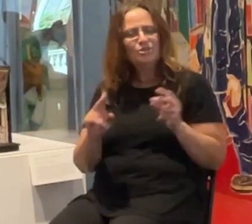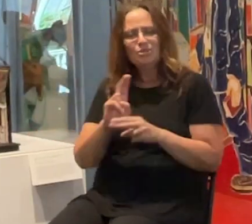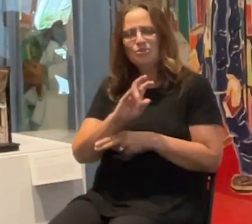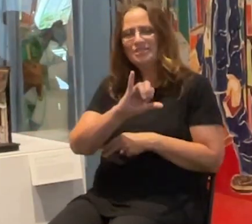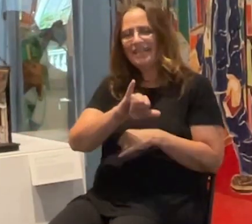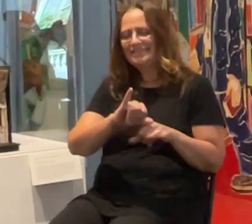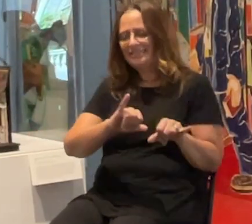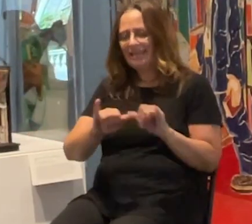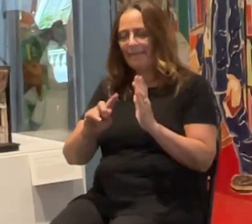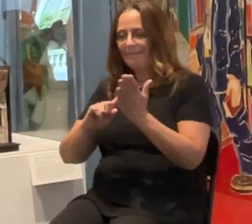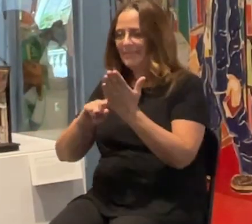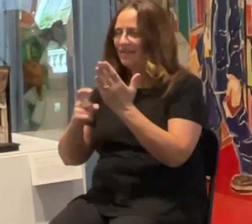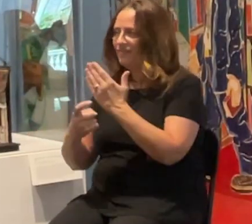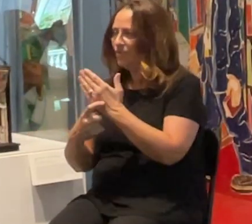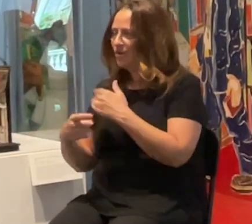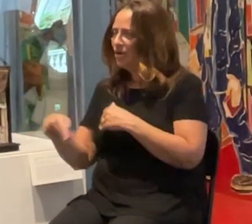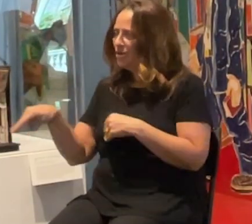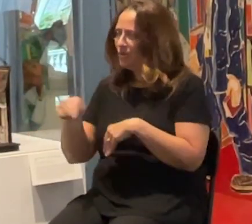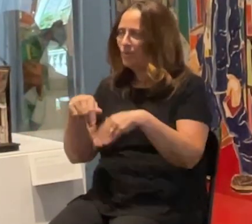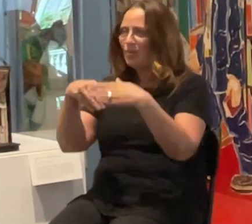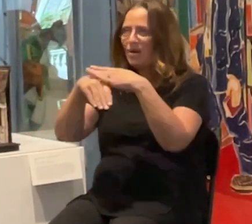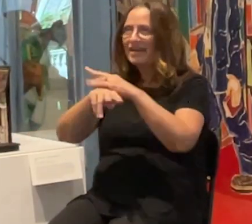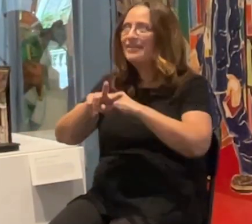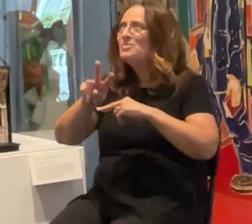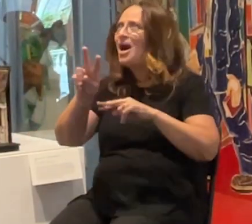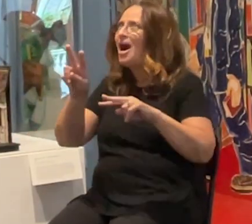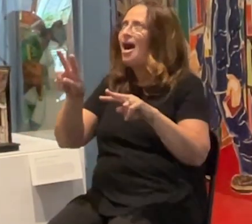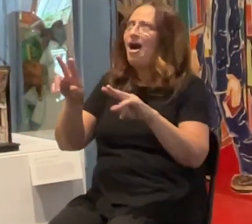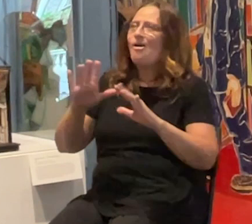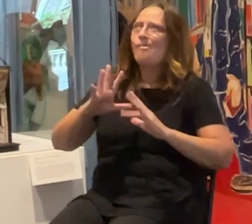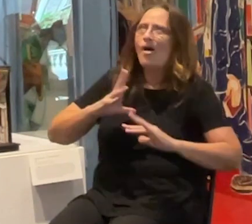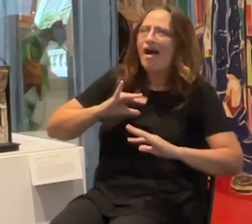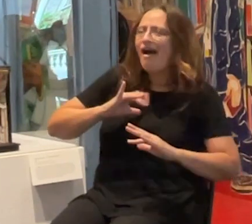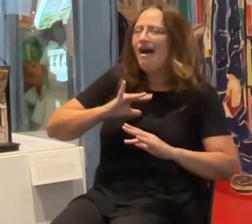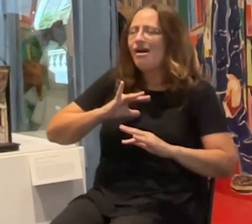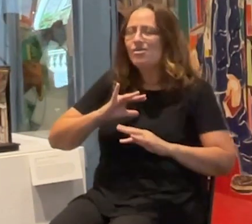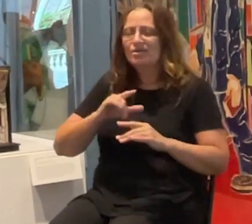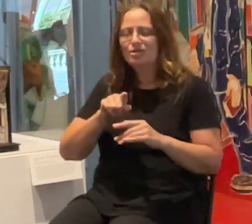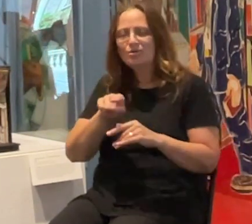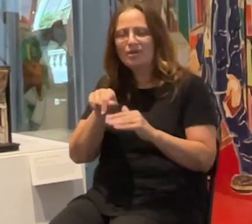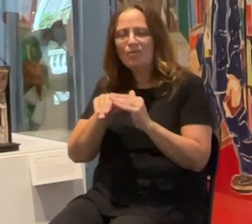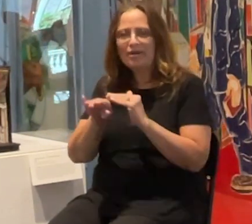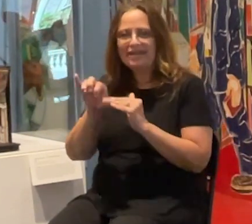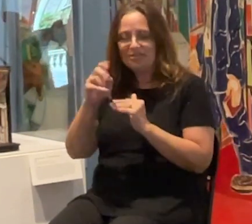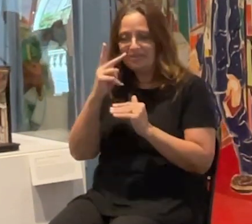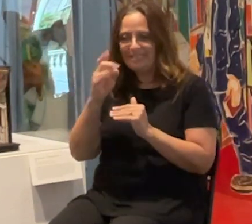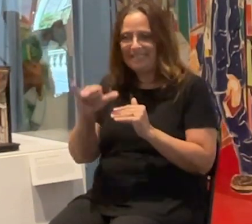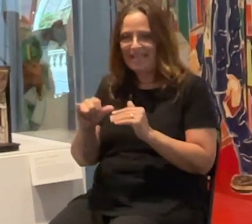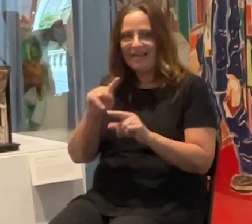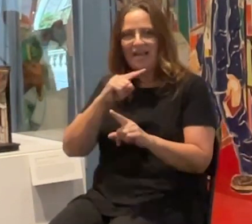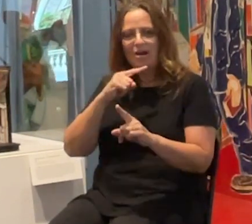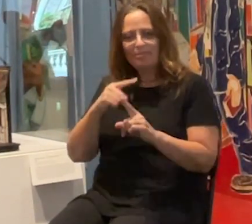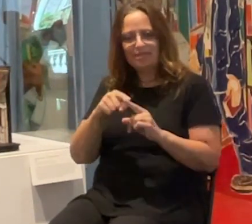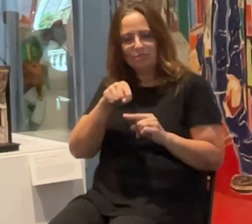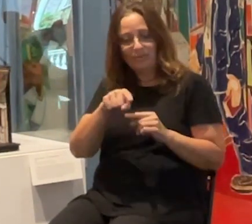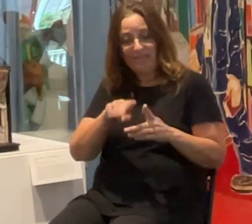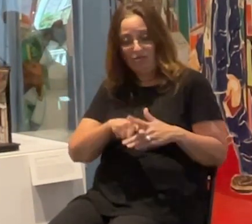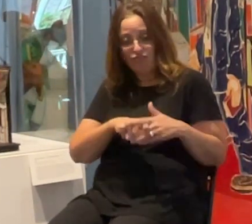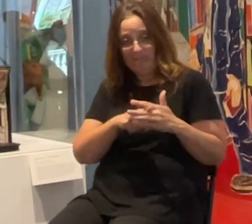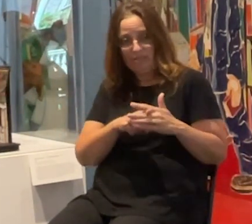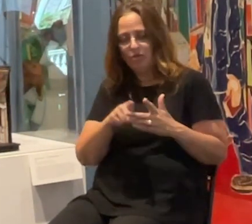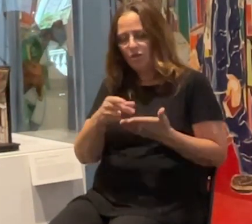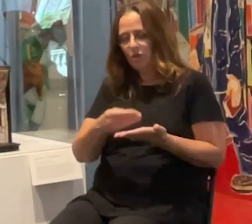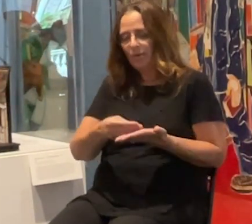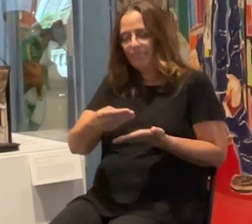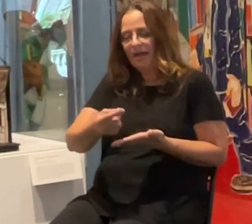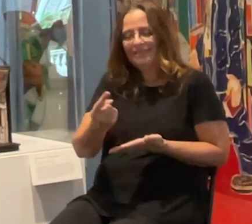originally, you walk in and you'd be like, wow, holy smoke, you know, but you would also kind of be there to buy something in a way. And so when it